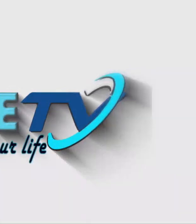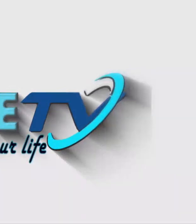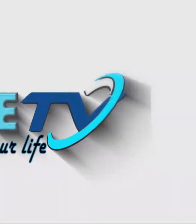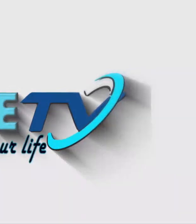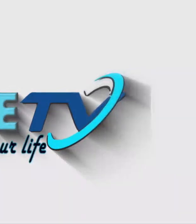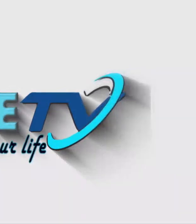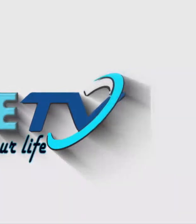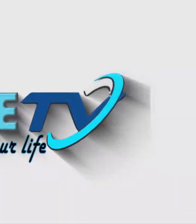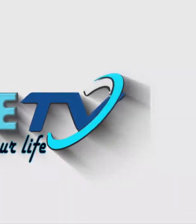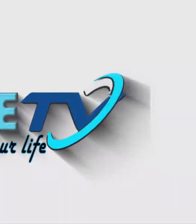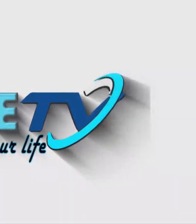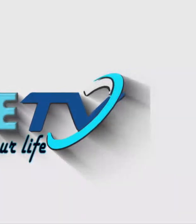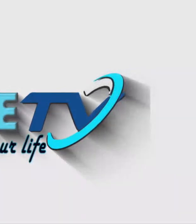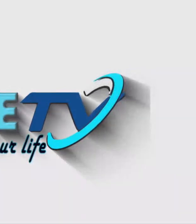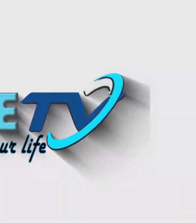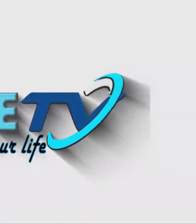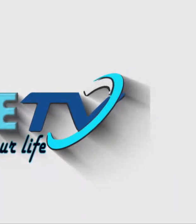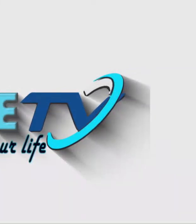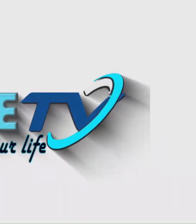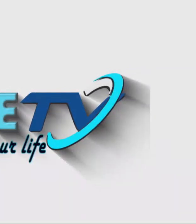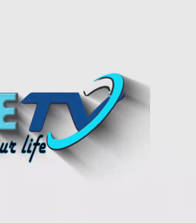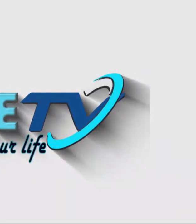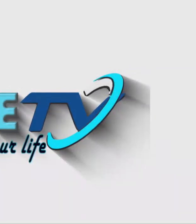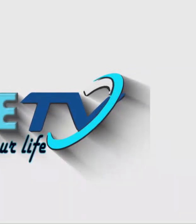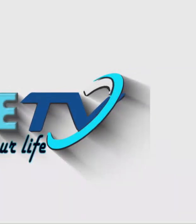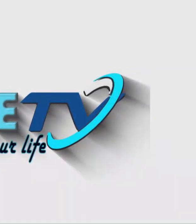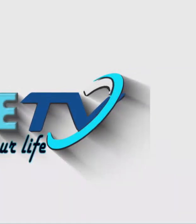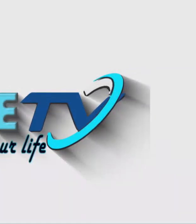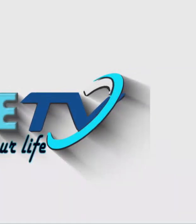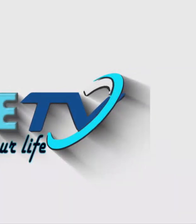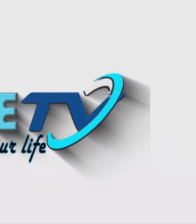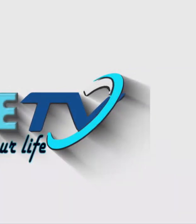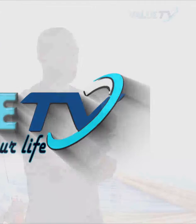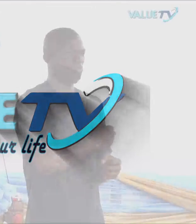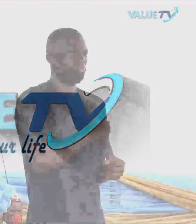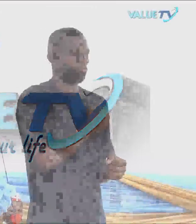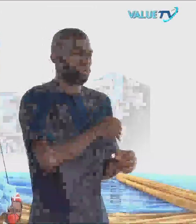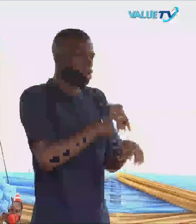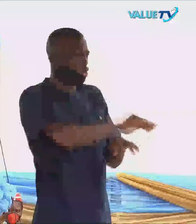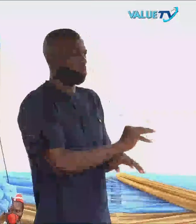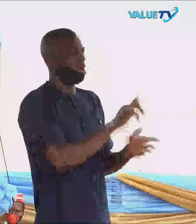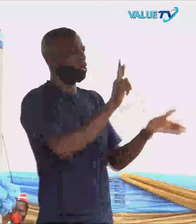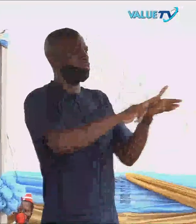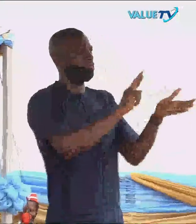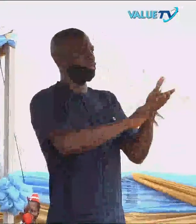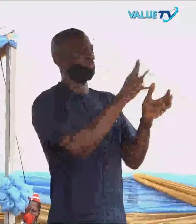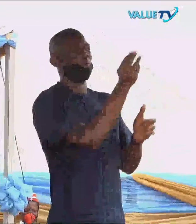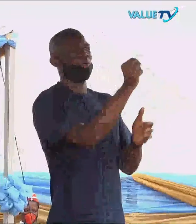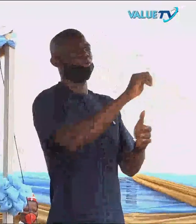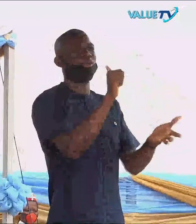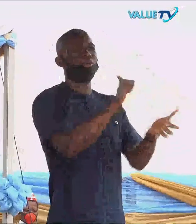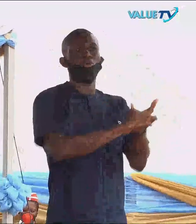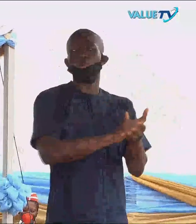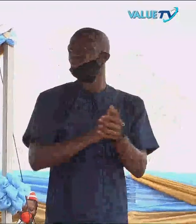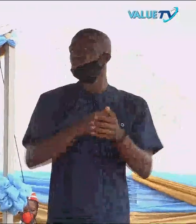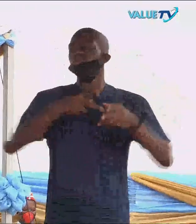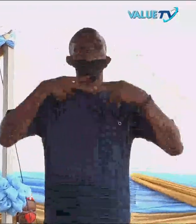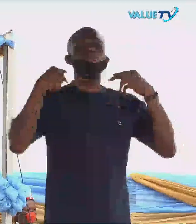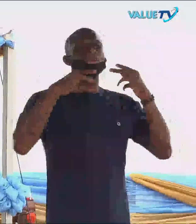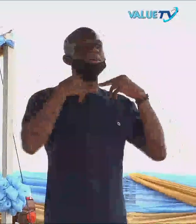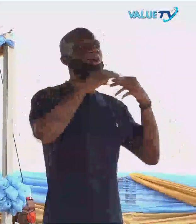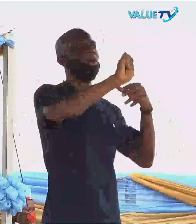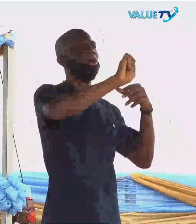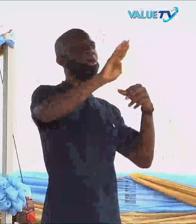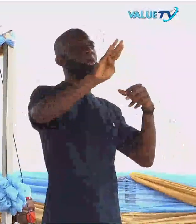Before then, please, if you have condolences, please register them with Reverend Emma Ebong.